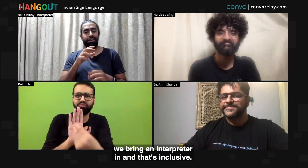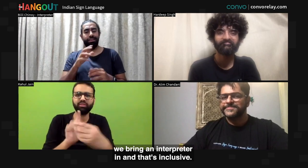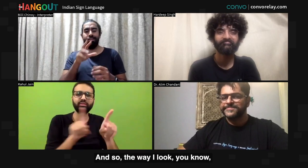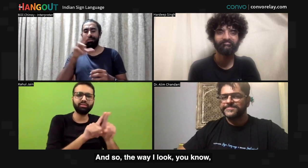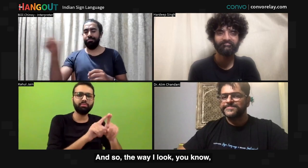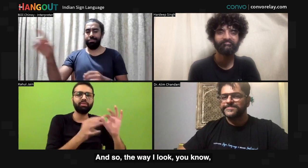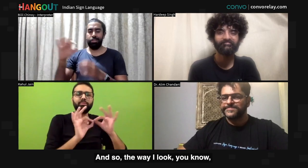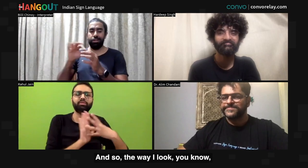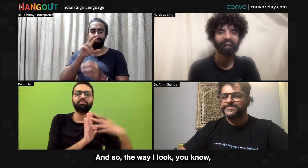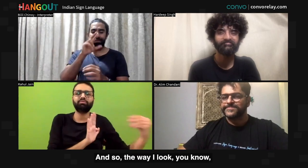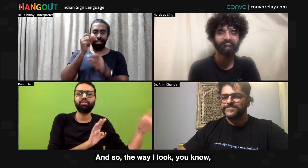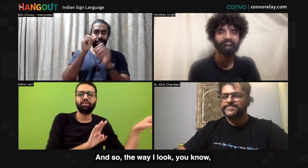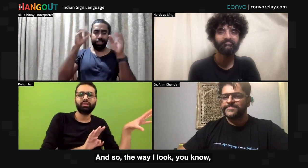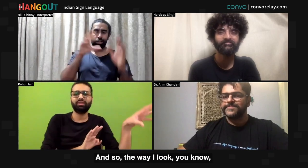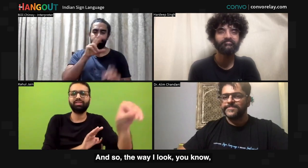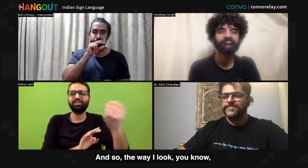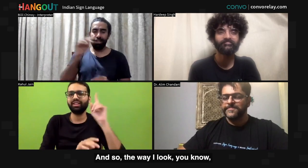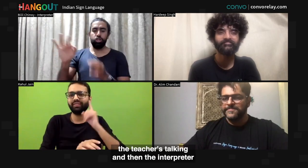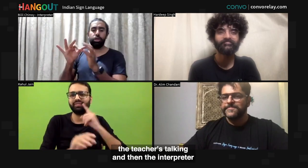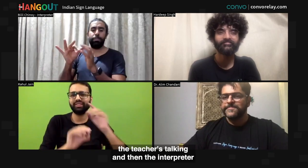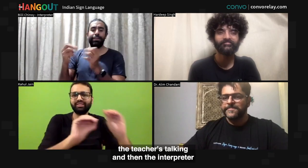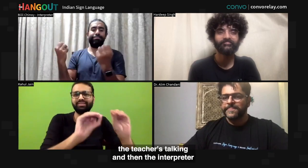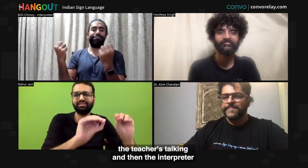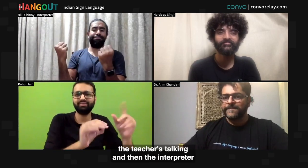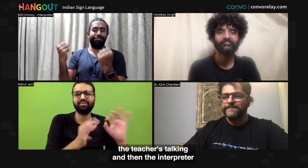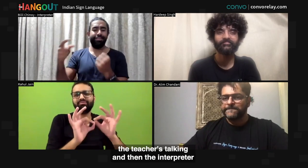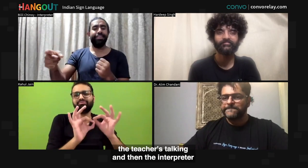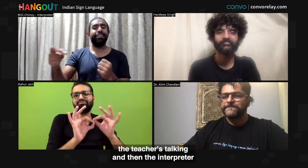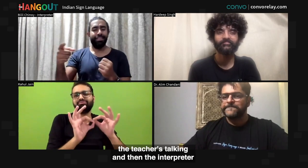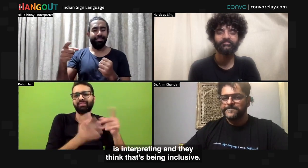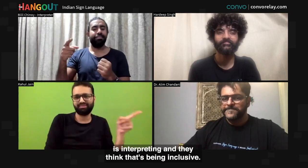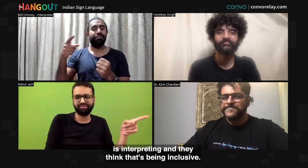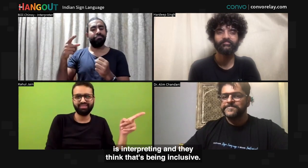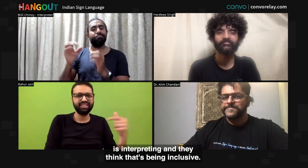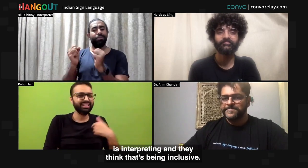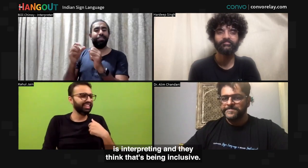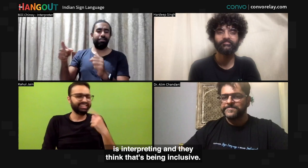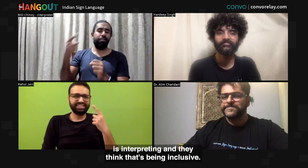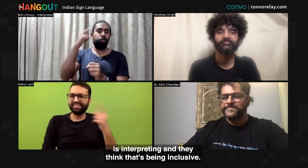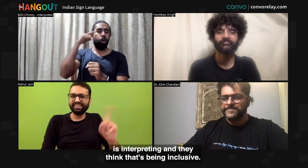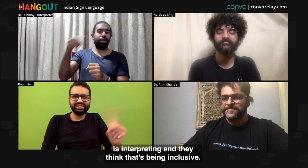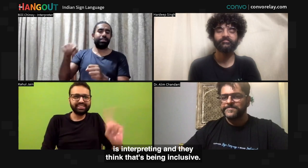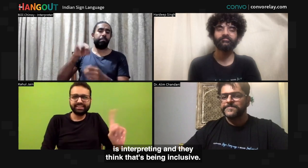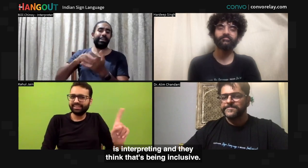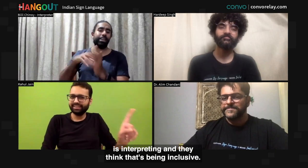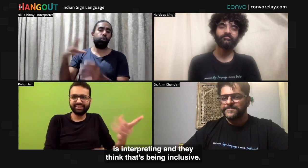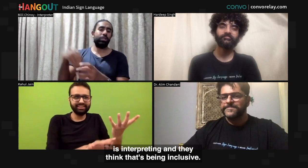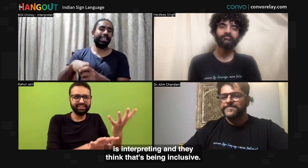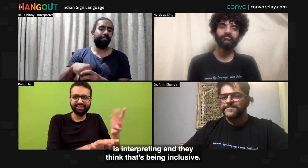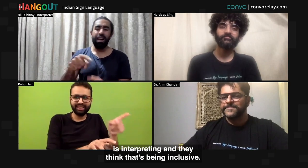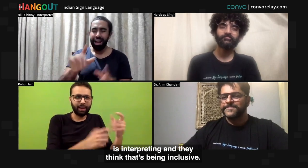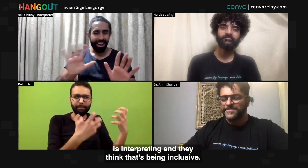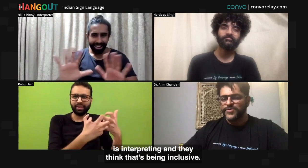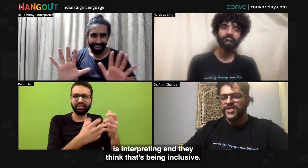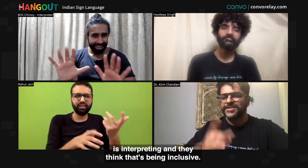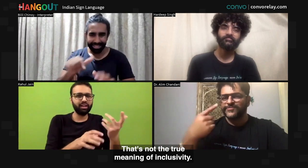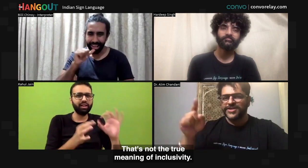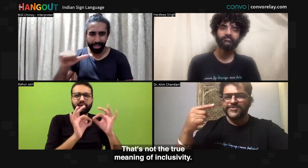And so the way I look, you know, the teacher's talking and then the interpreter's interpreting and they think that's, um, being inclusive. That's not